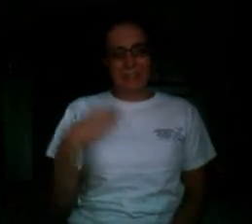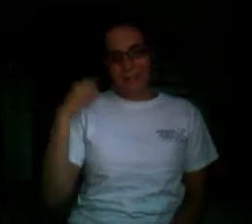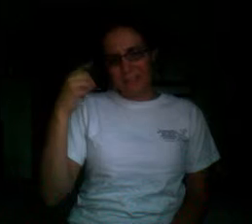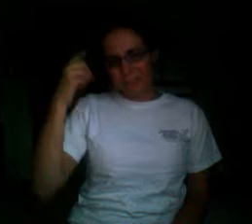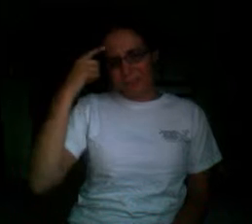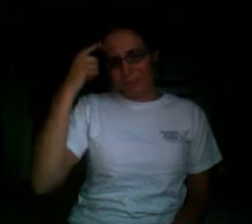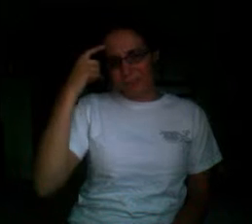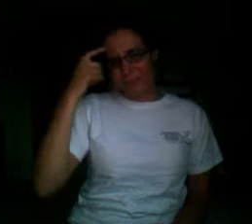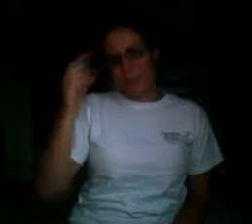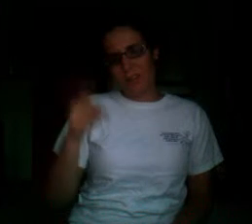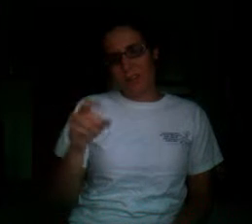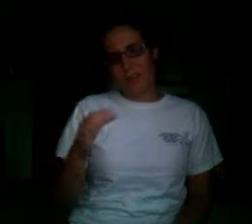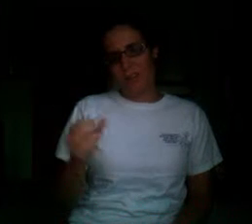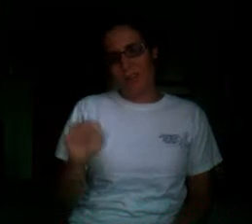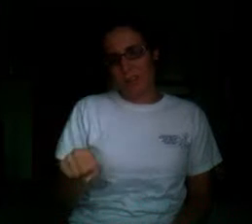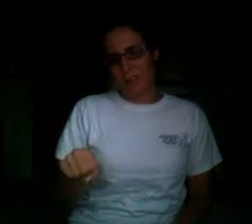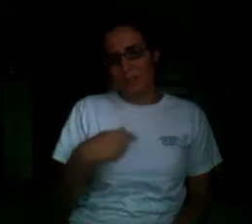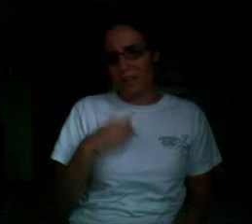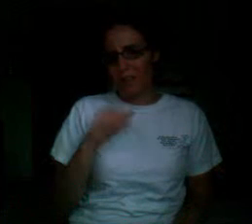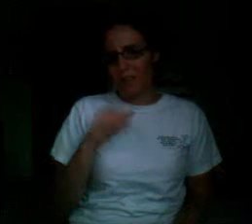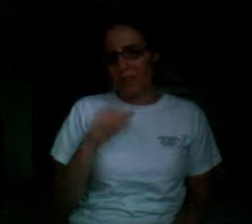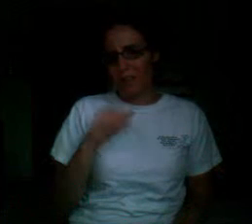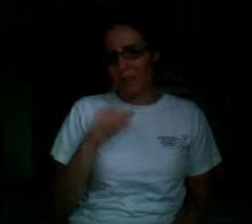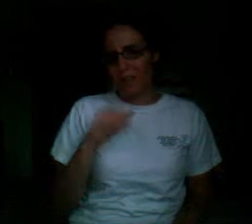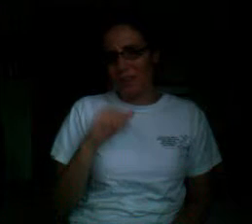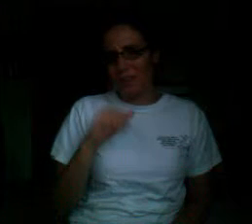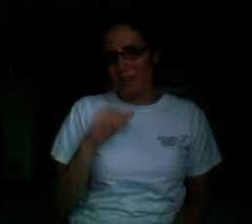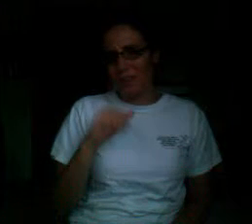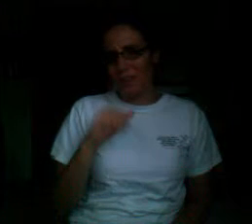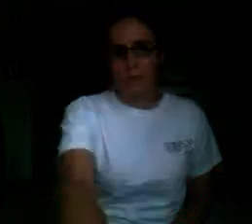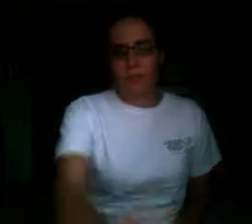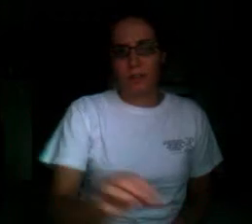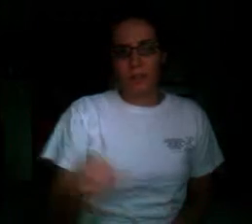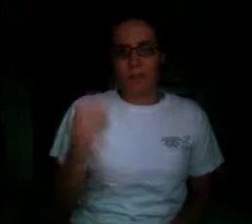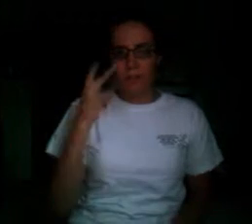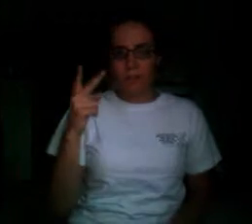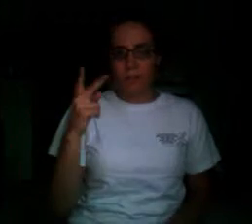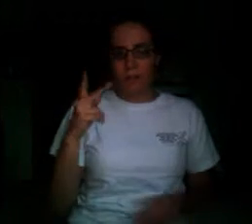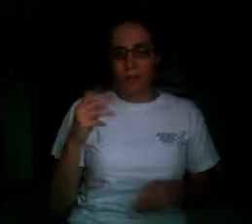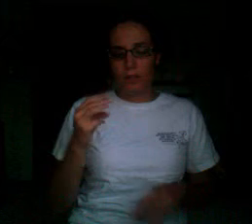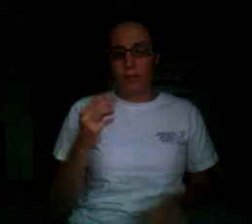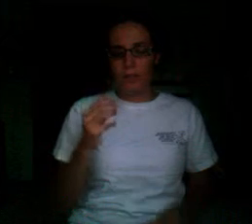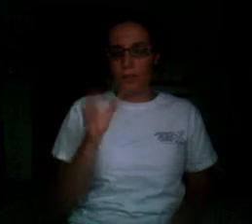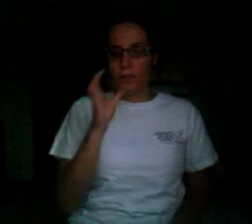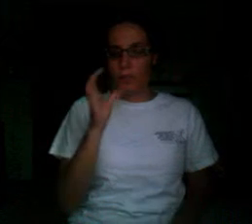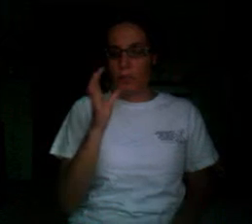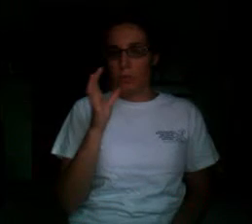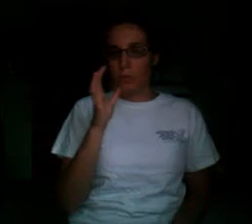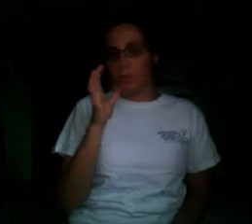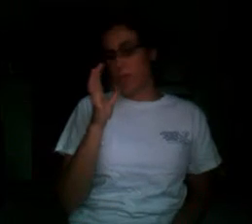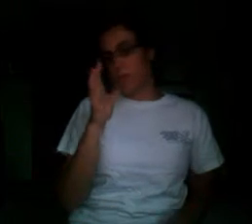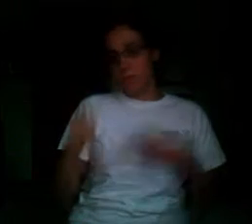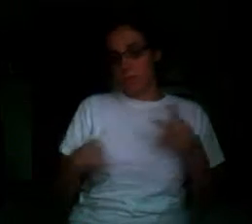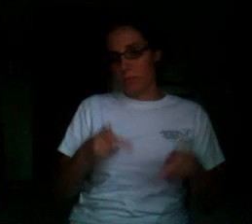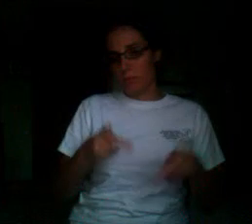women working in the fields. Only foreigners did that. Ma and her girls were Americans, above doing men's